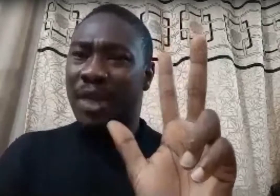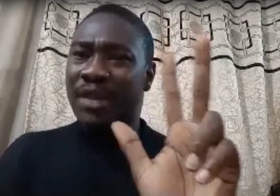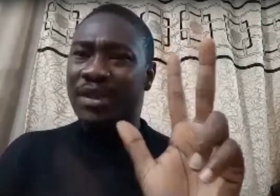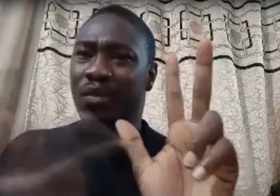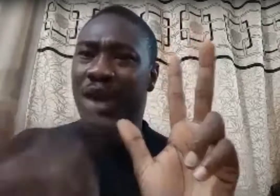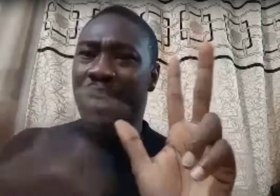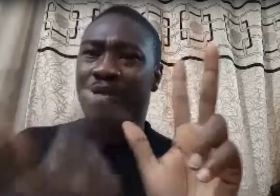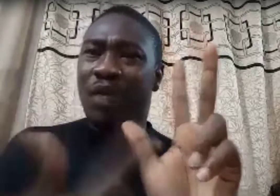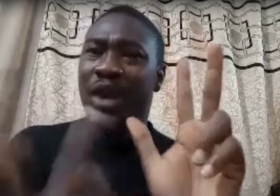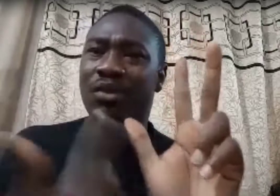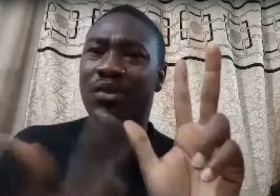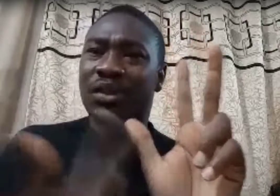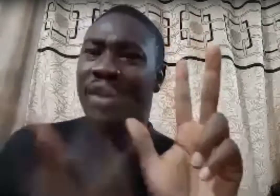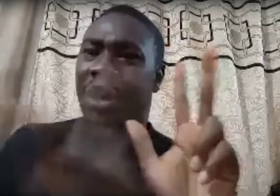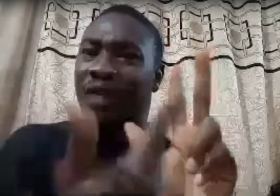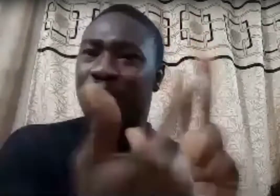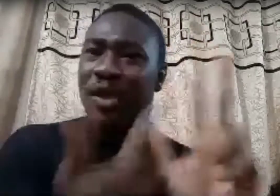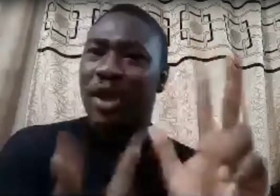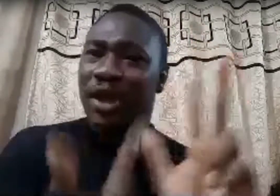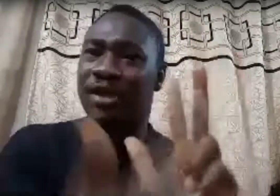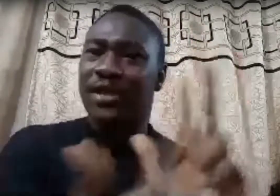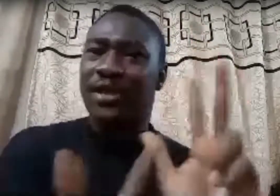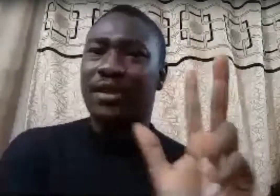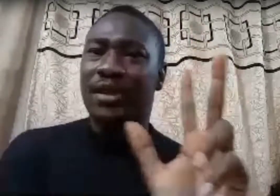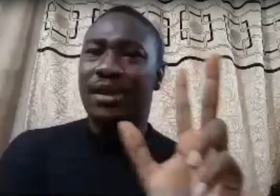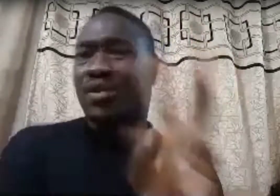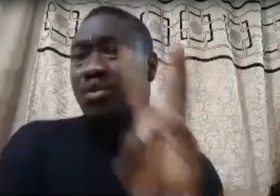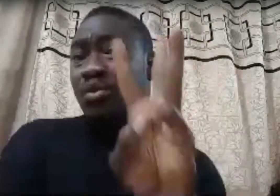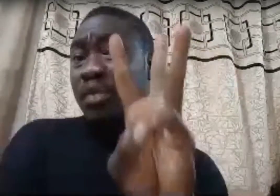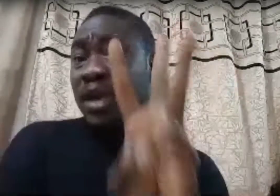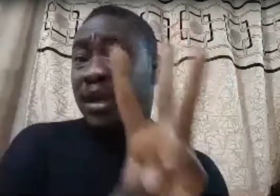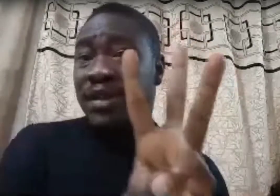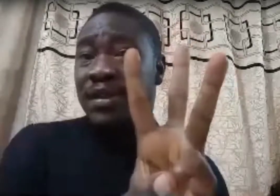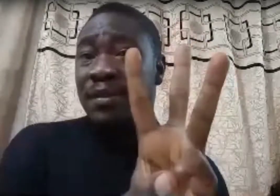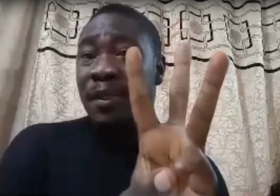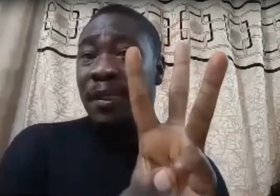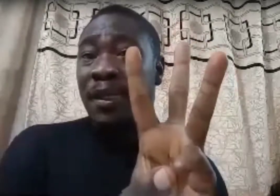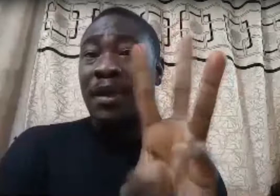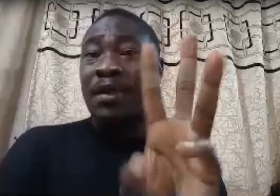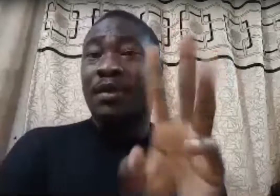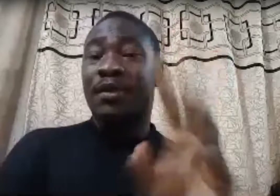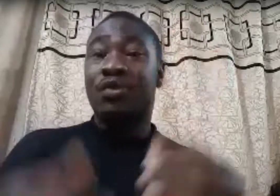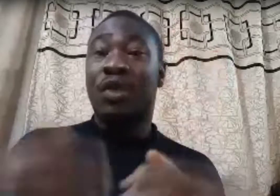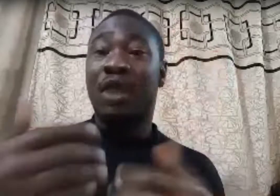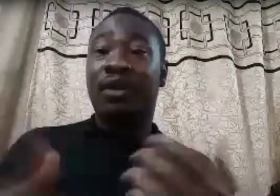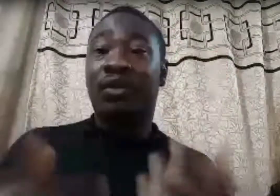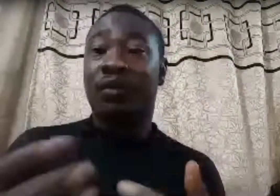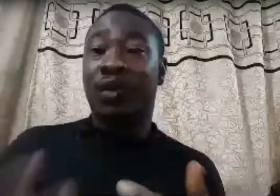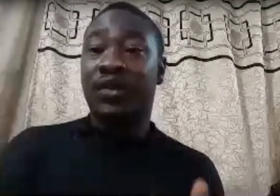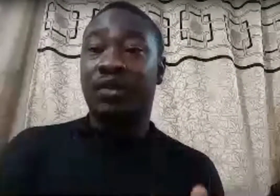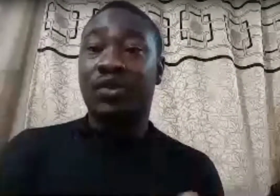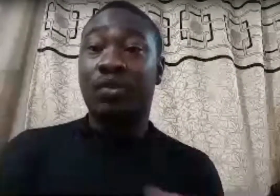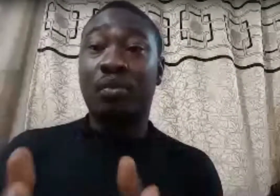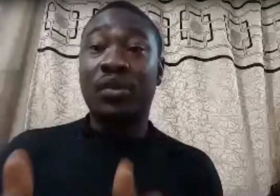be like this? It's not supposed to be like this. So you have a lot of questions. Supposing I've not taken you from the